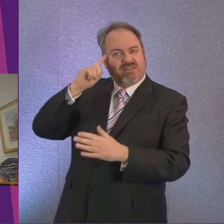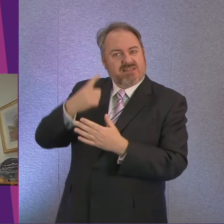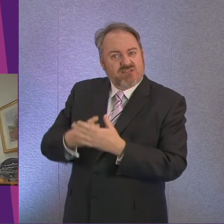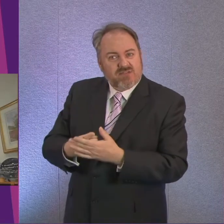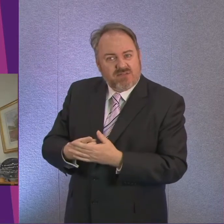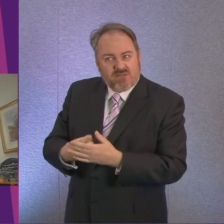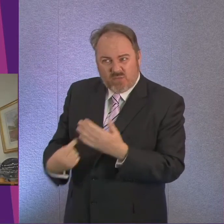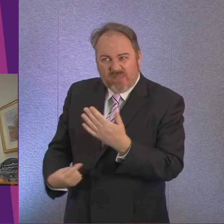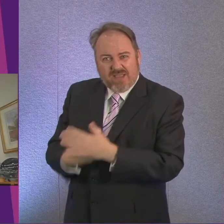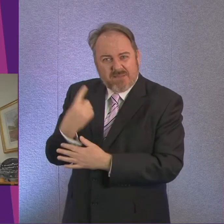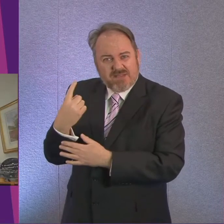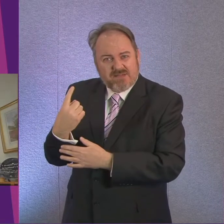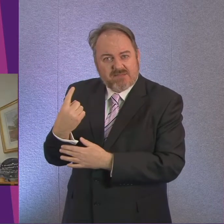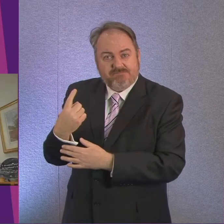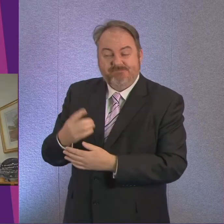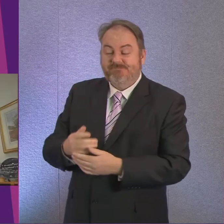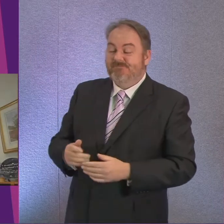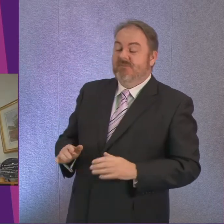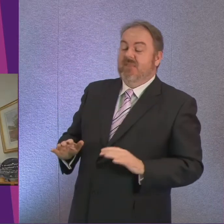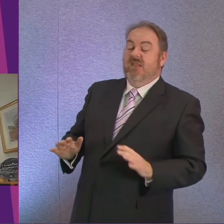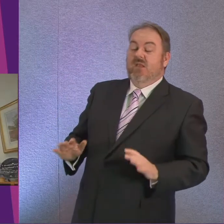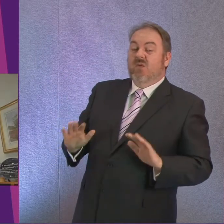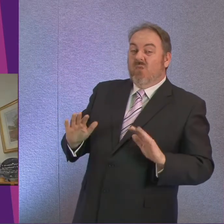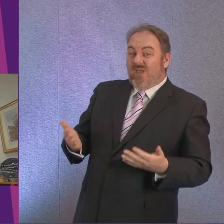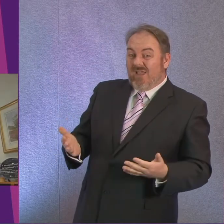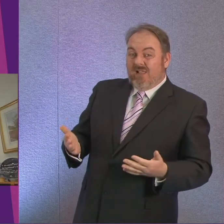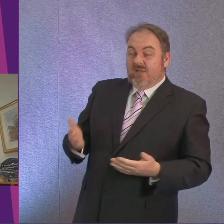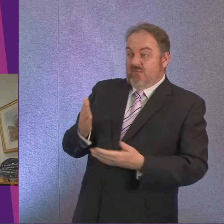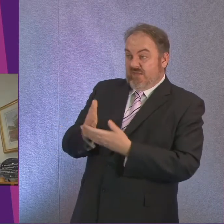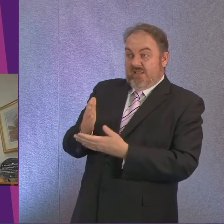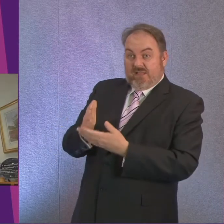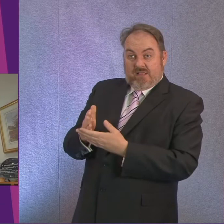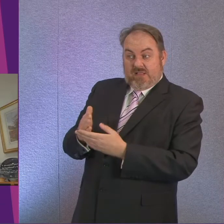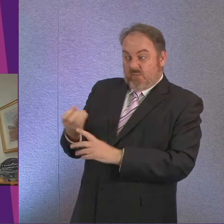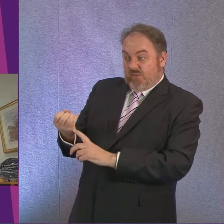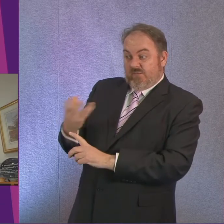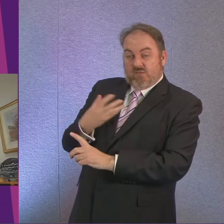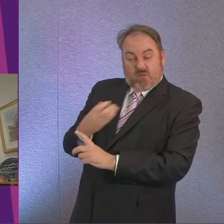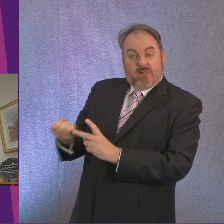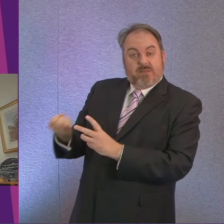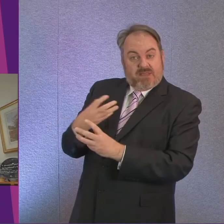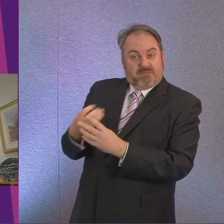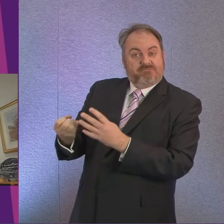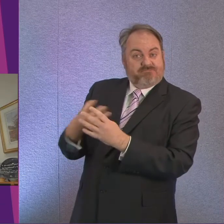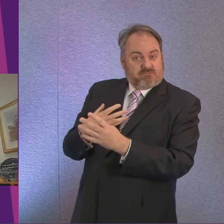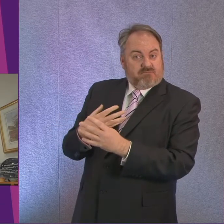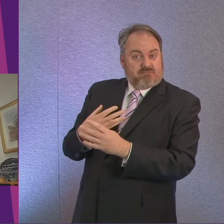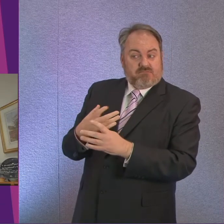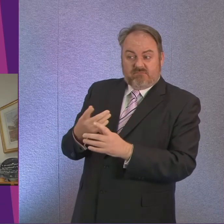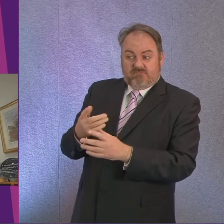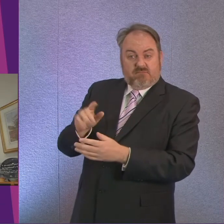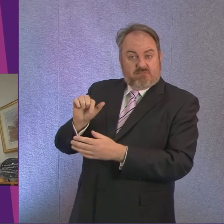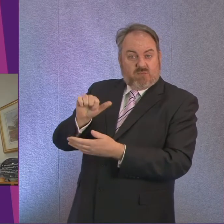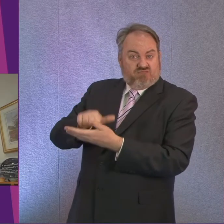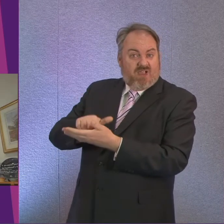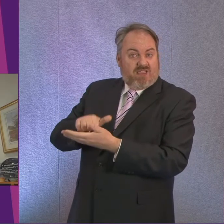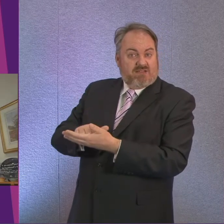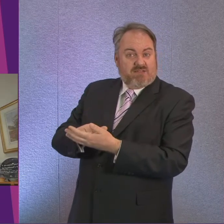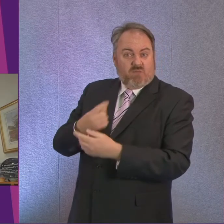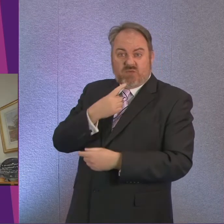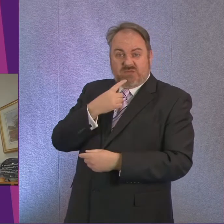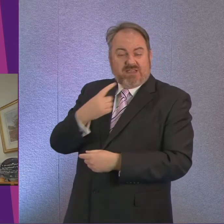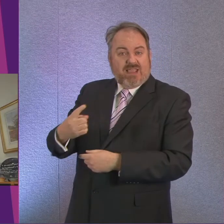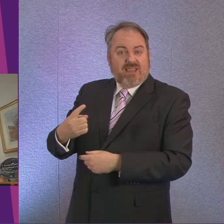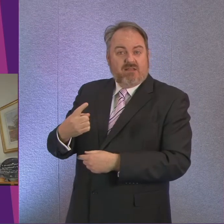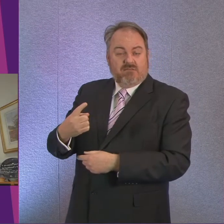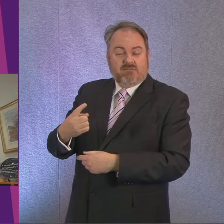that all of the factors that Ian Gray cited, which are the correct outline of the factors identified by the